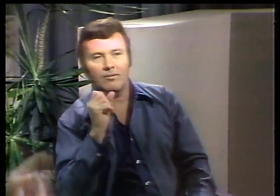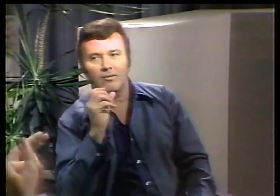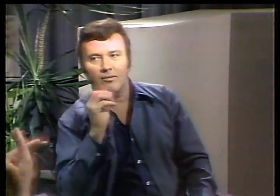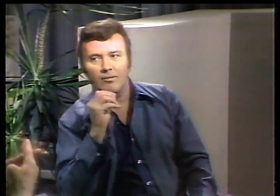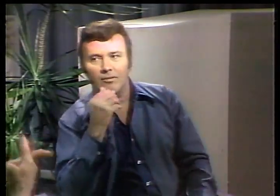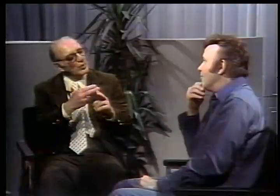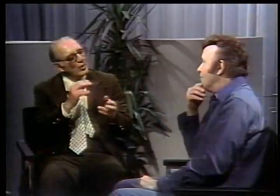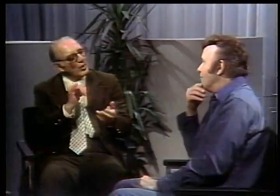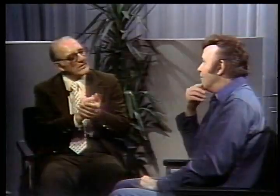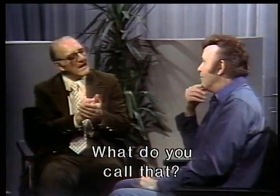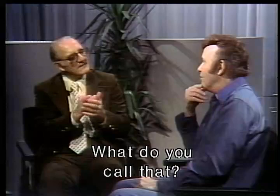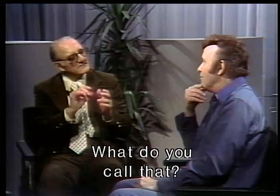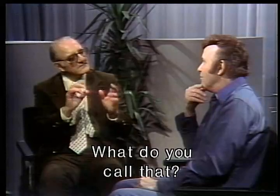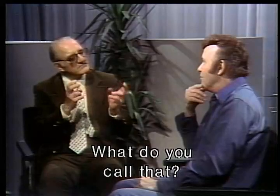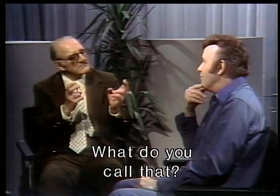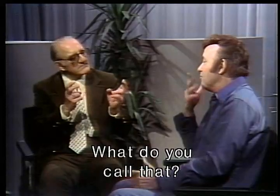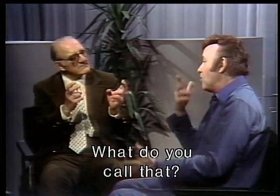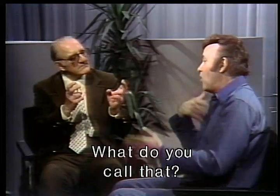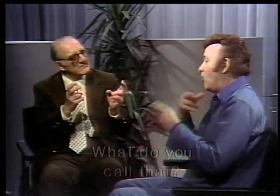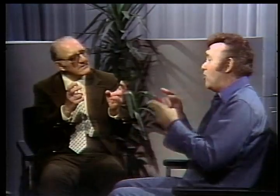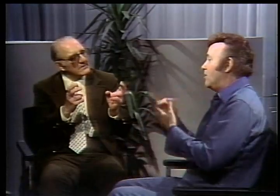What would you call that? Mm.